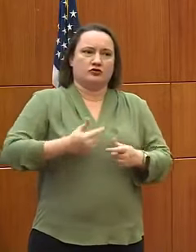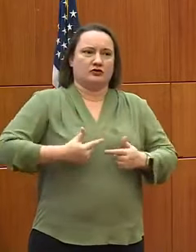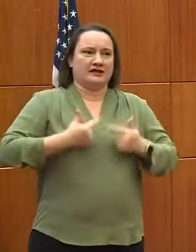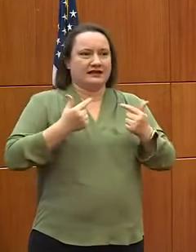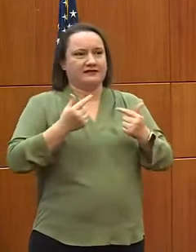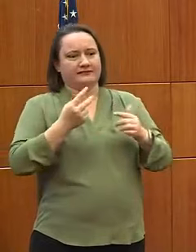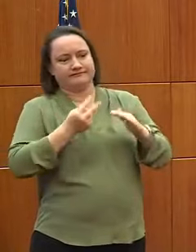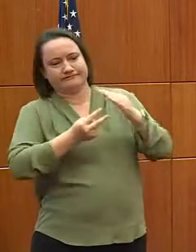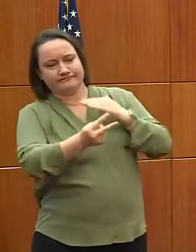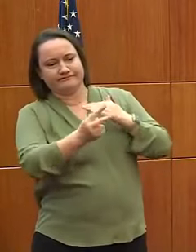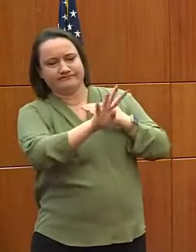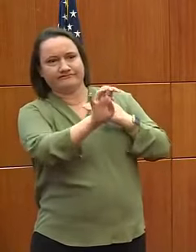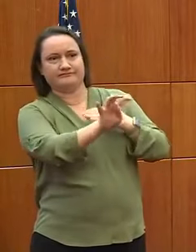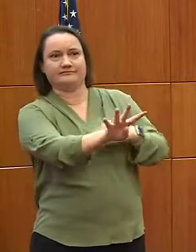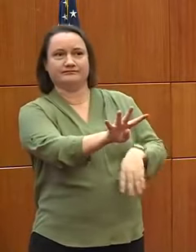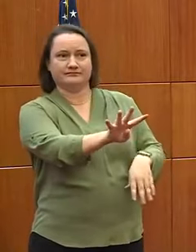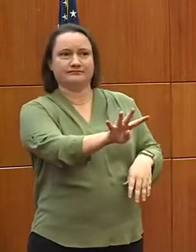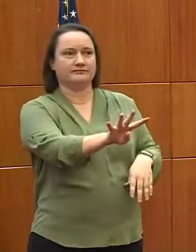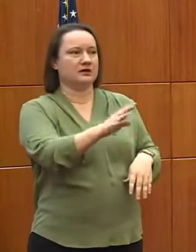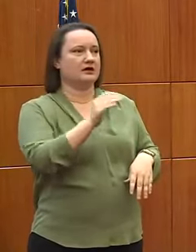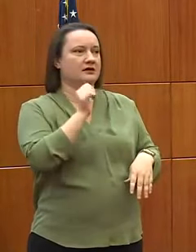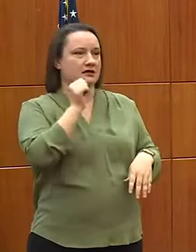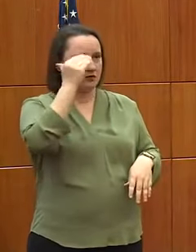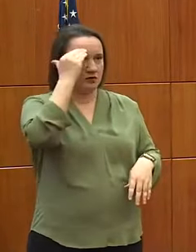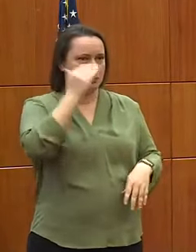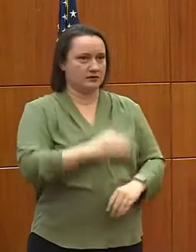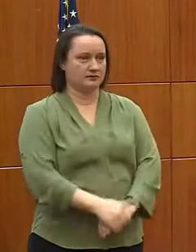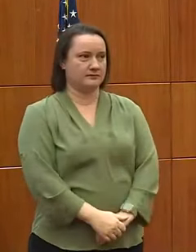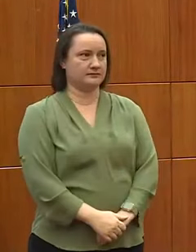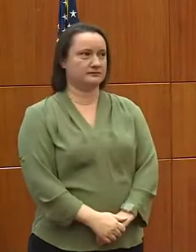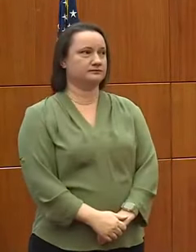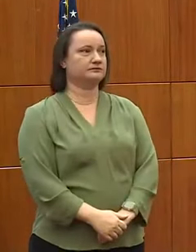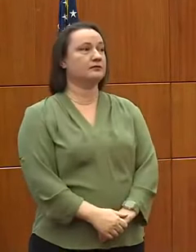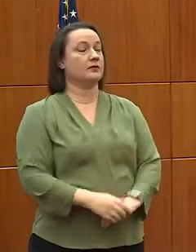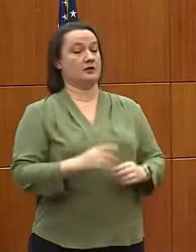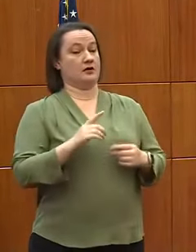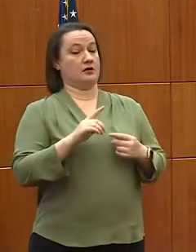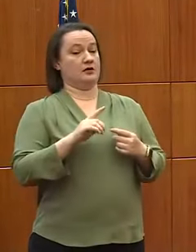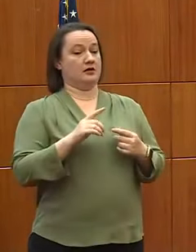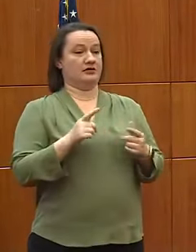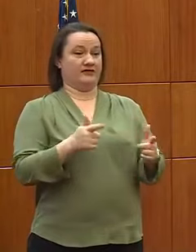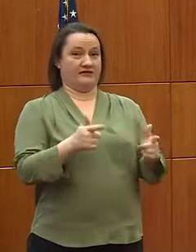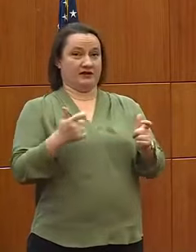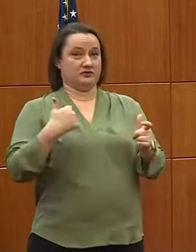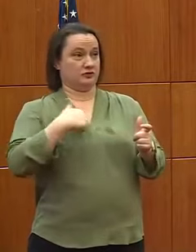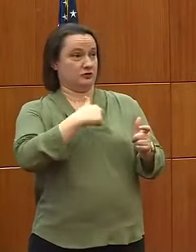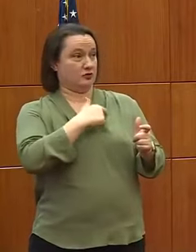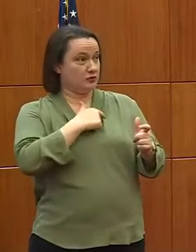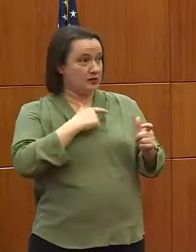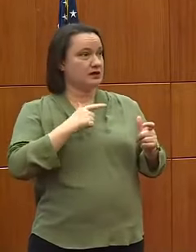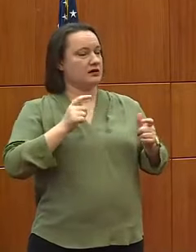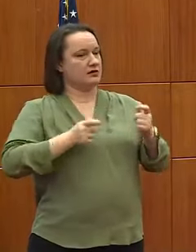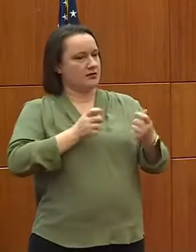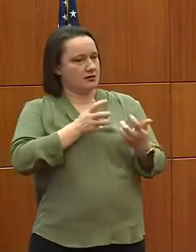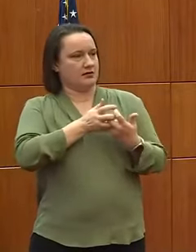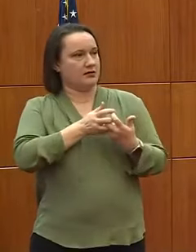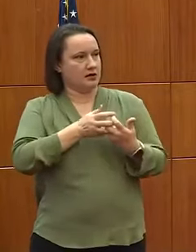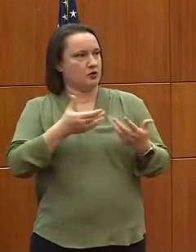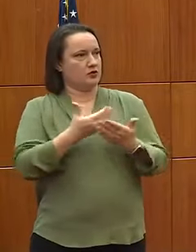uncertainty. But the sooner we all adopt these new ways of living, the sooner we will all get through